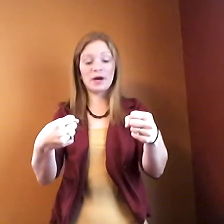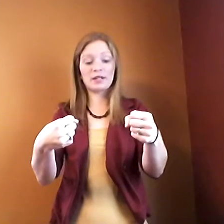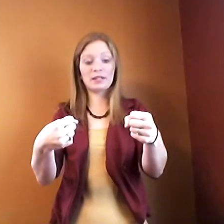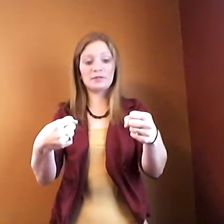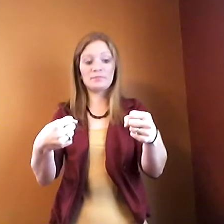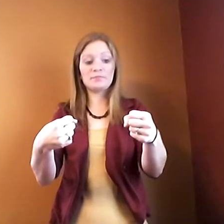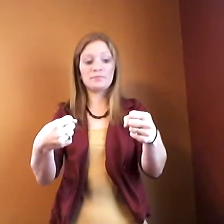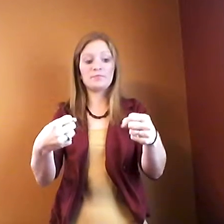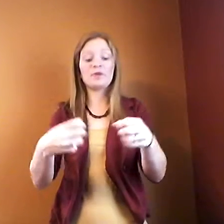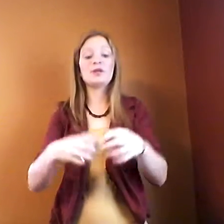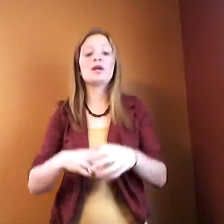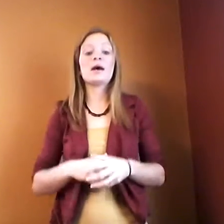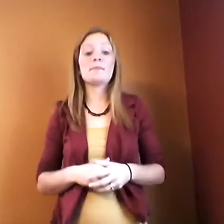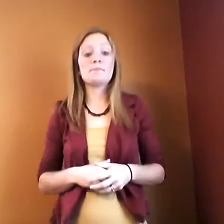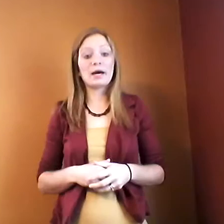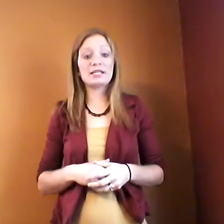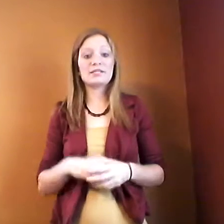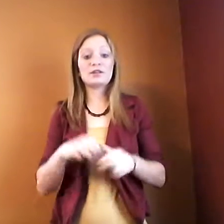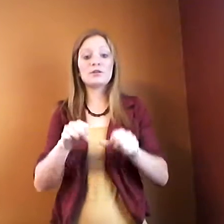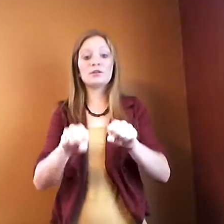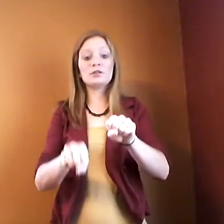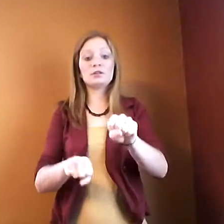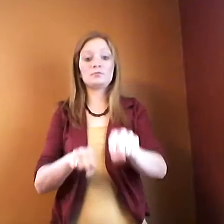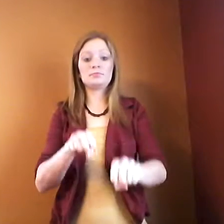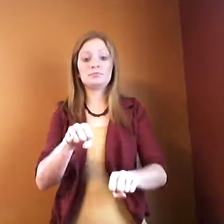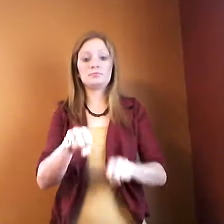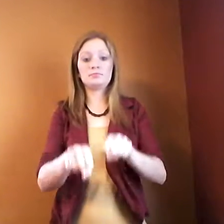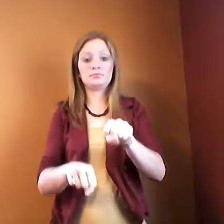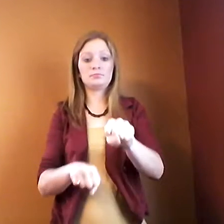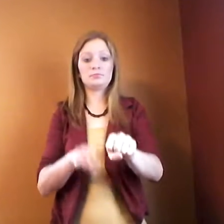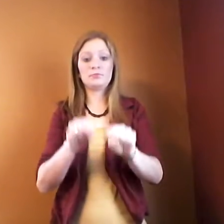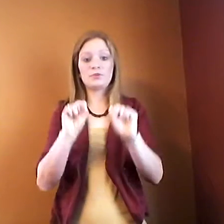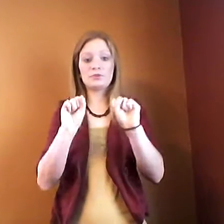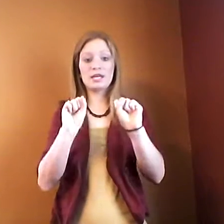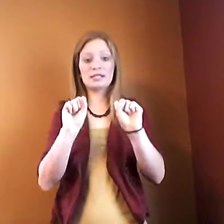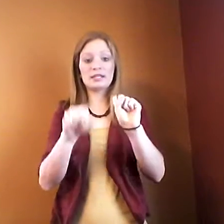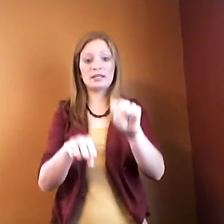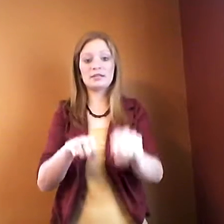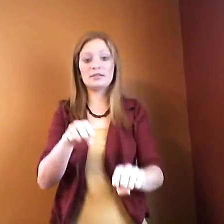body. Bicycle, those S hands.